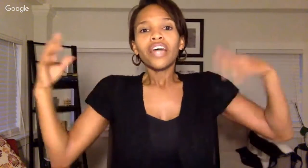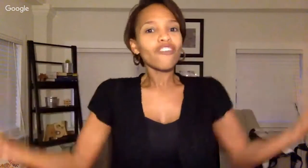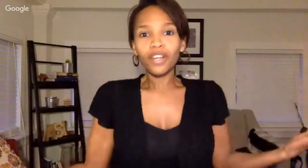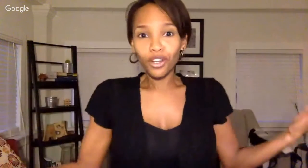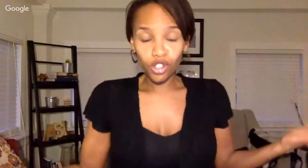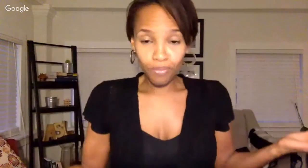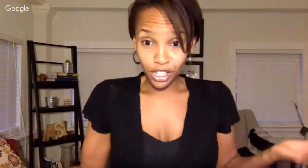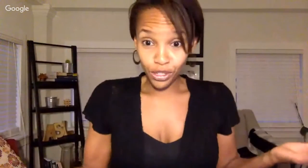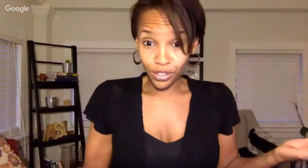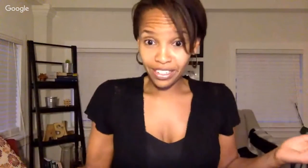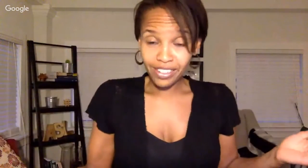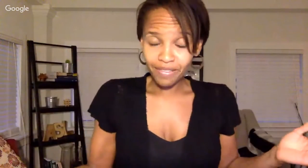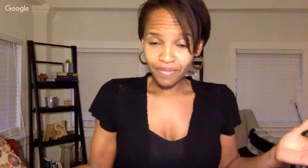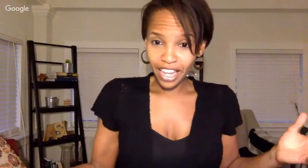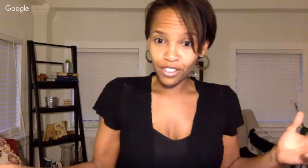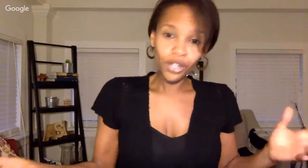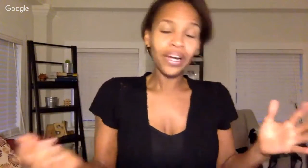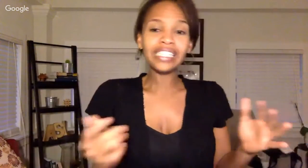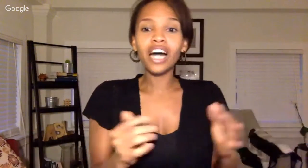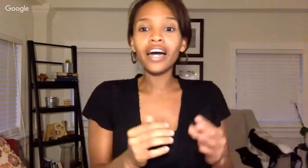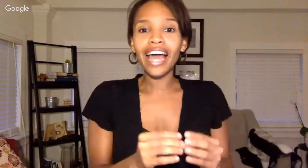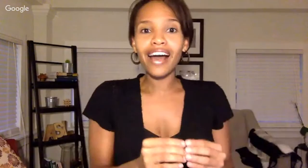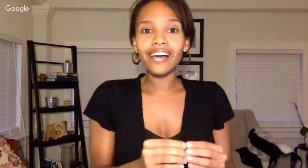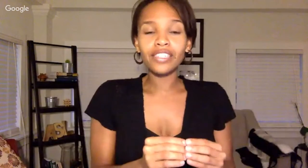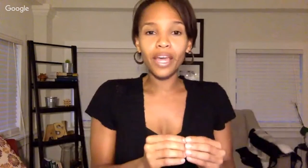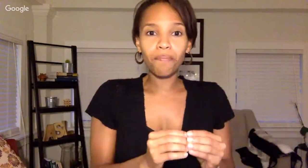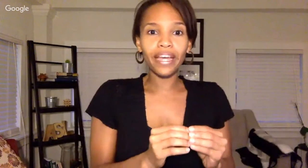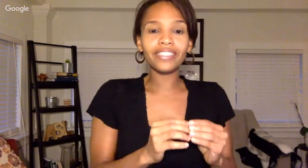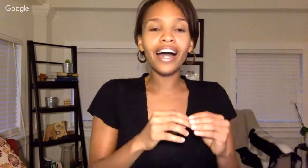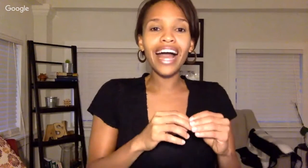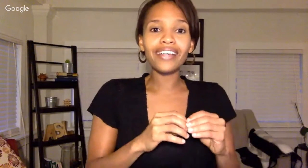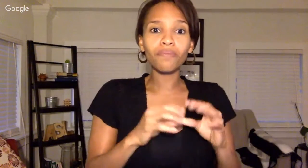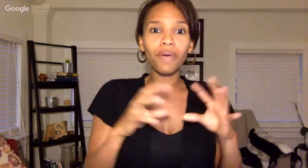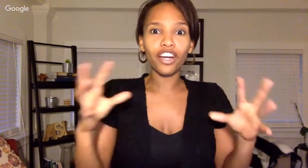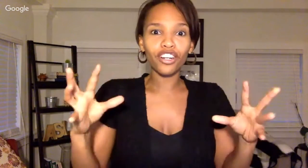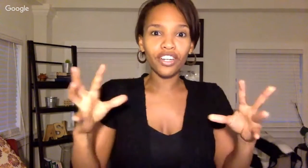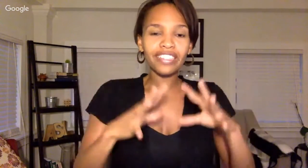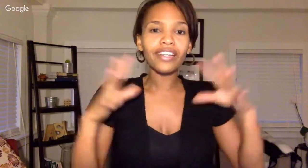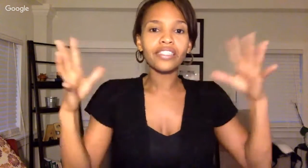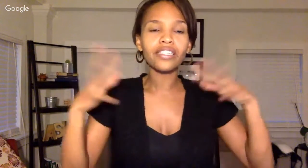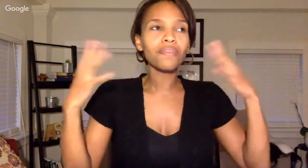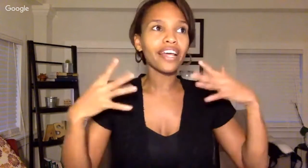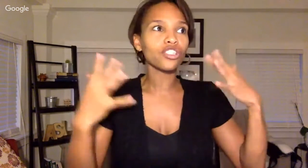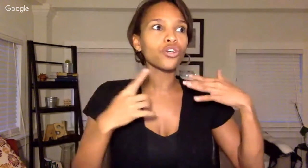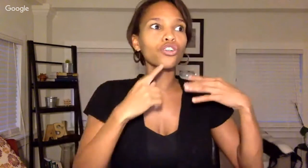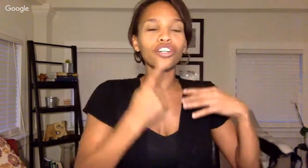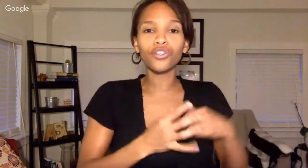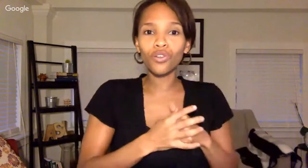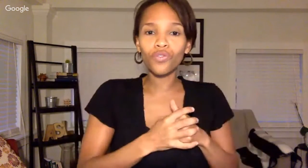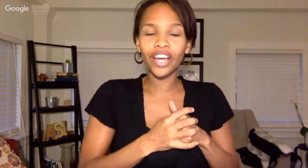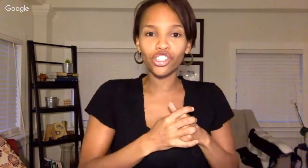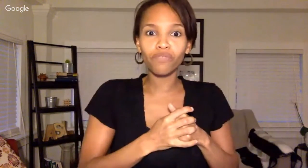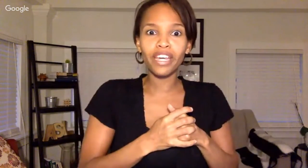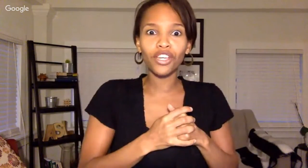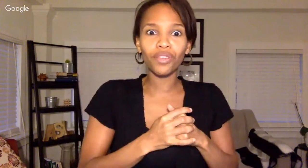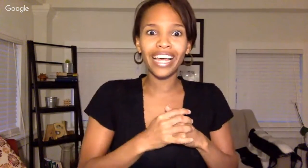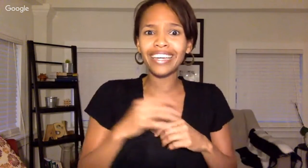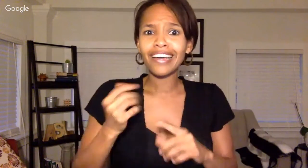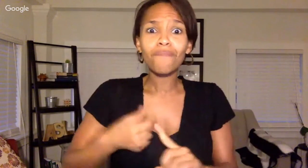Everybody knows what make sure is, and so it's not as impaired, it's not something that's so critical that should make you like miss